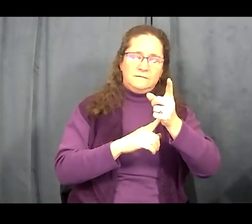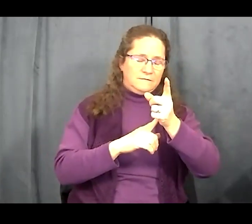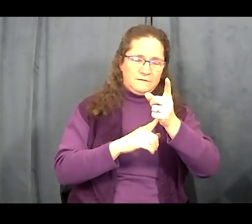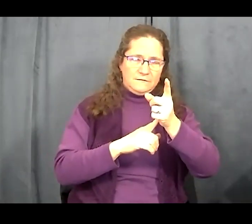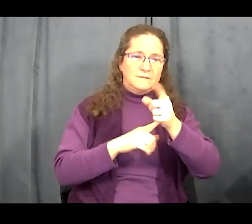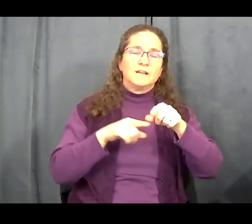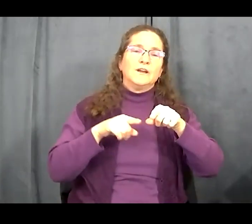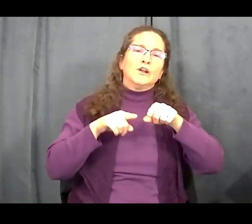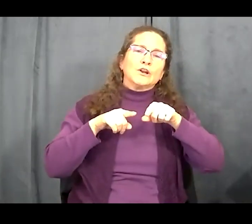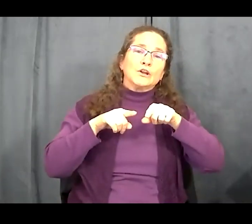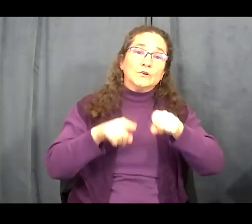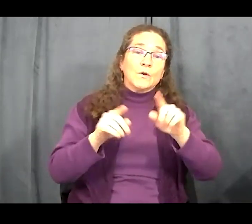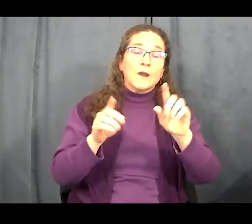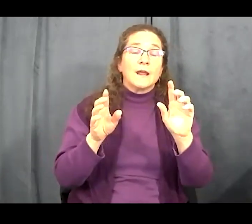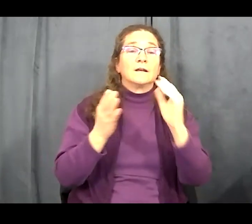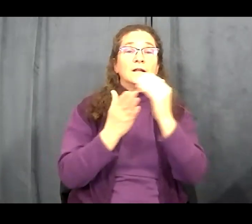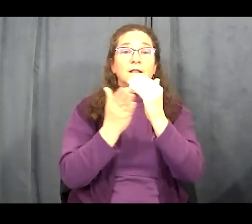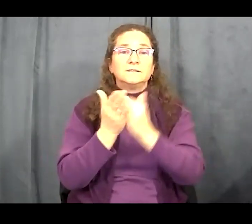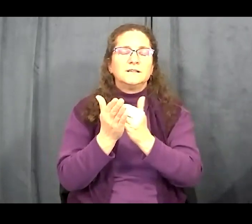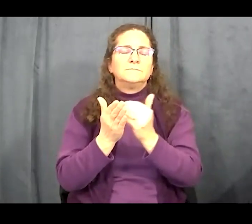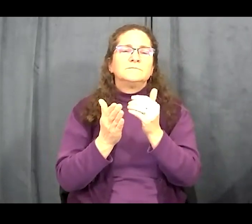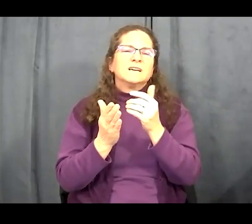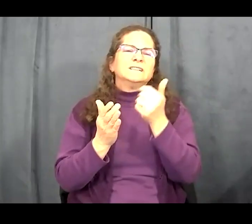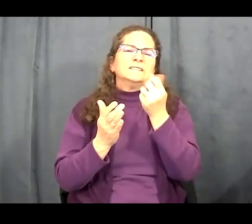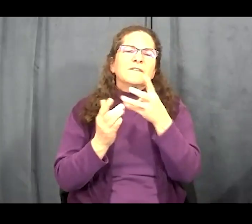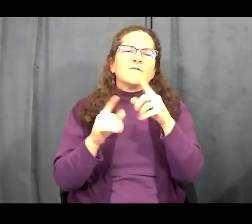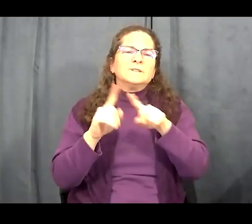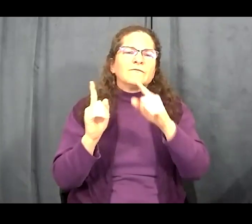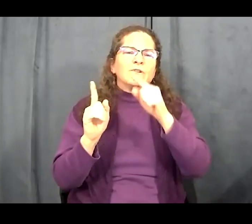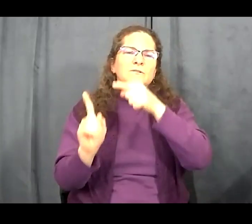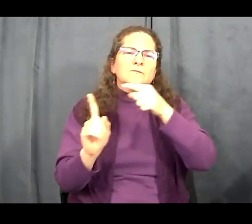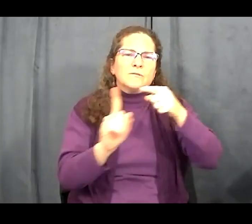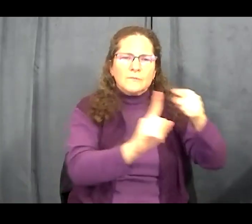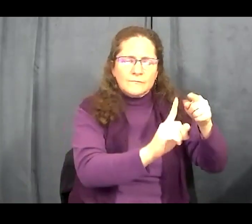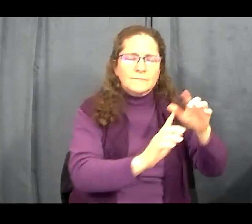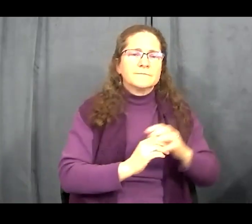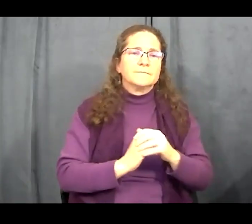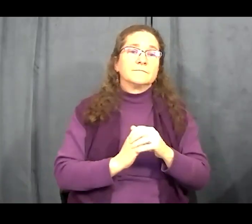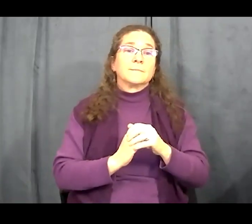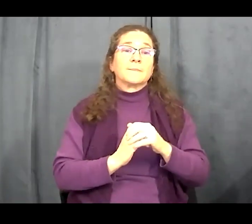not bored or getting super frustrated. And you should have a clear goal.